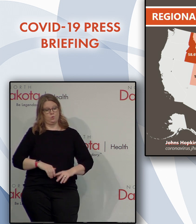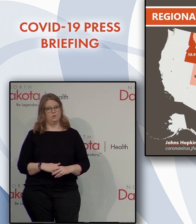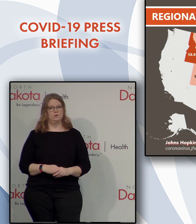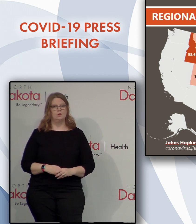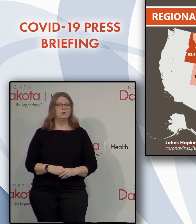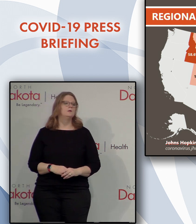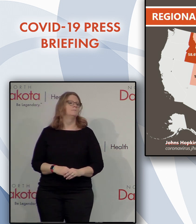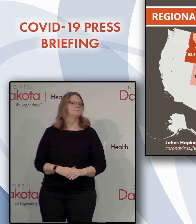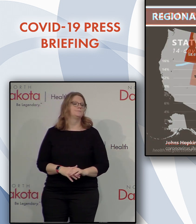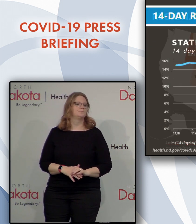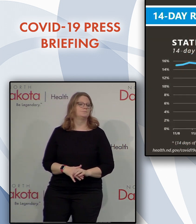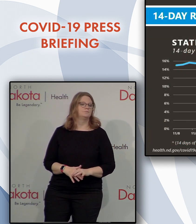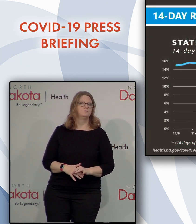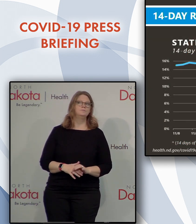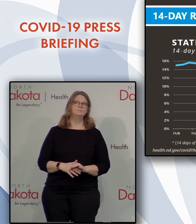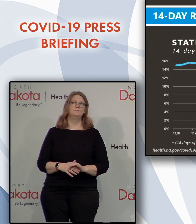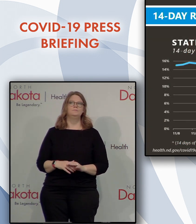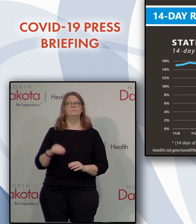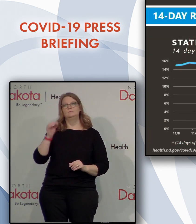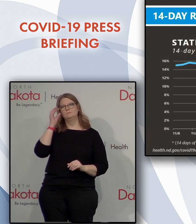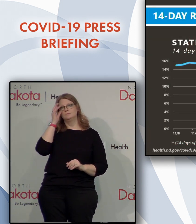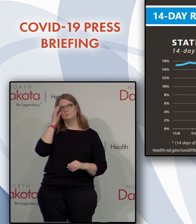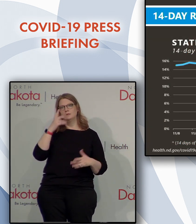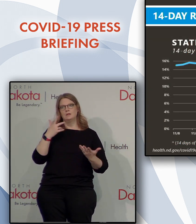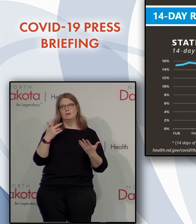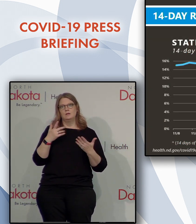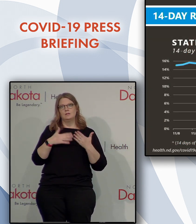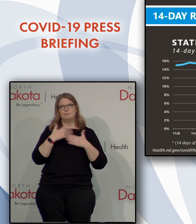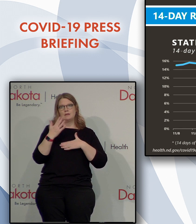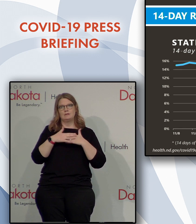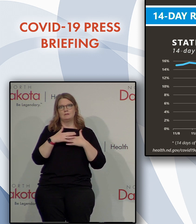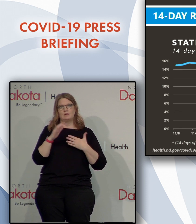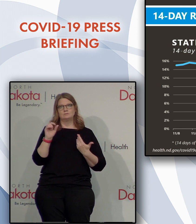When we take a look at the next slide on